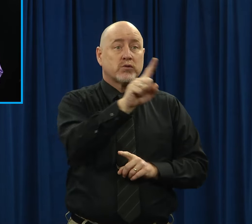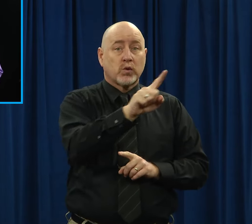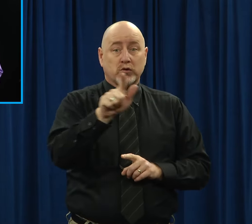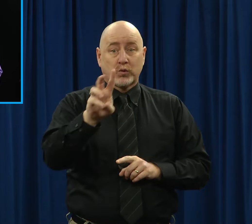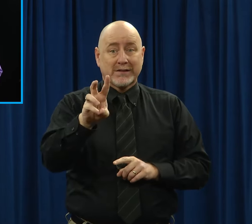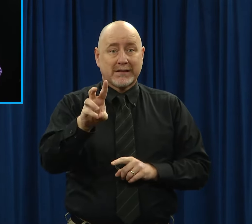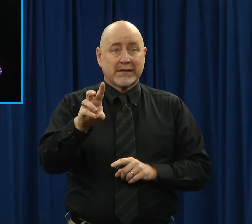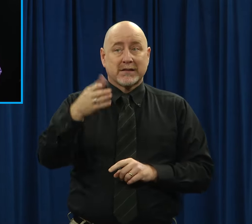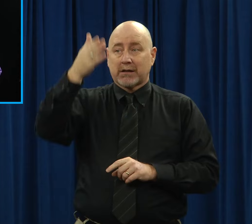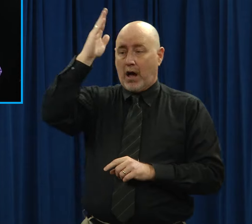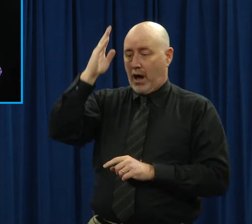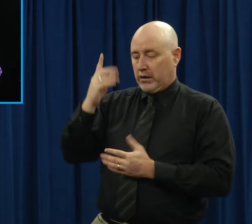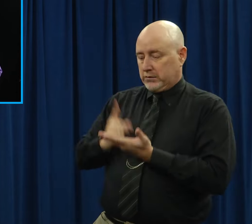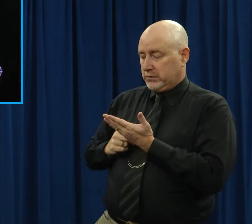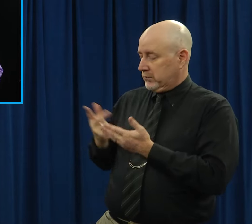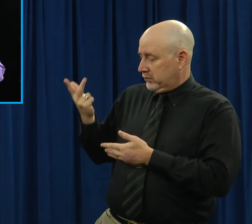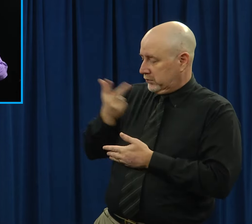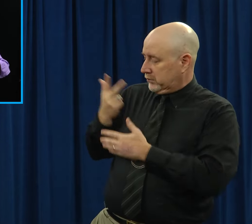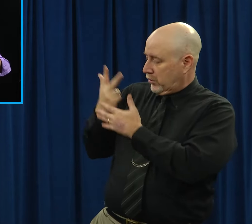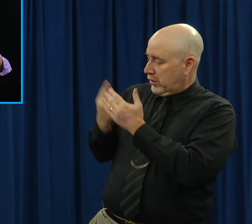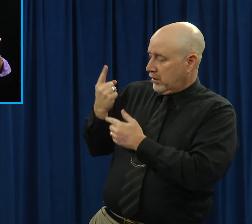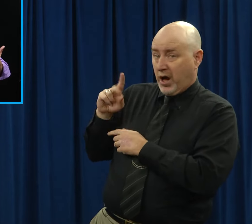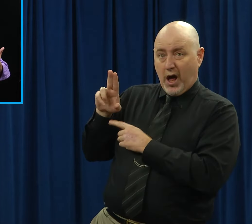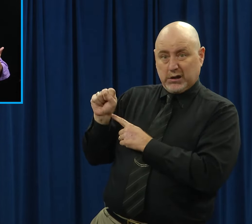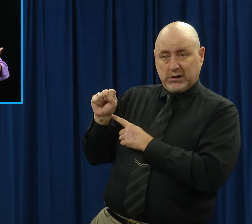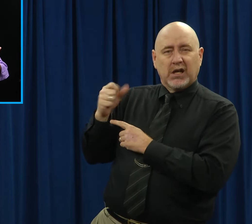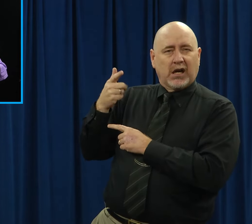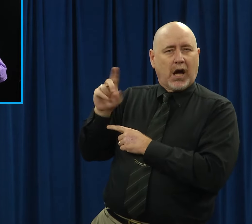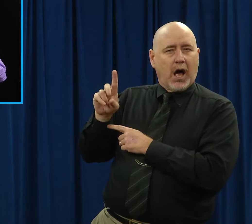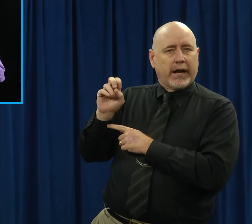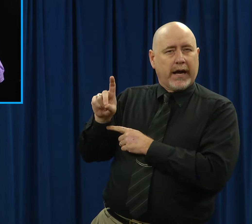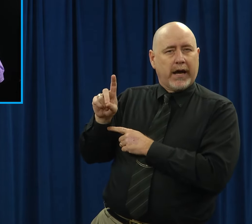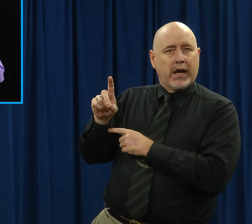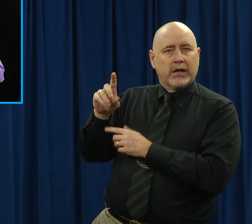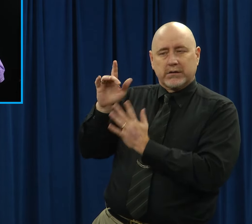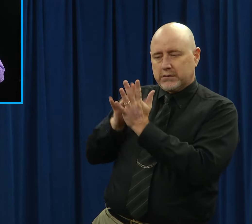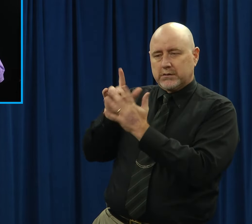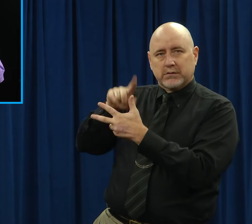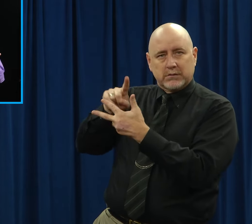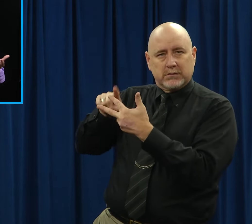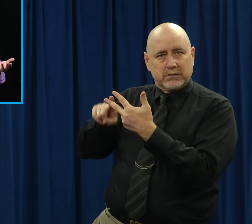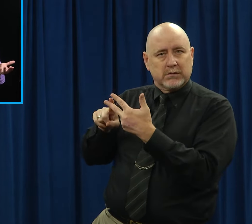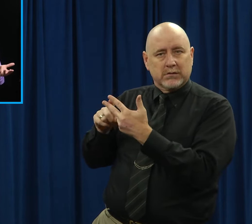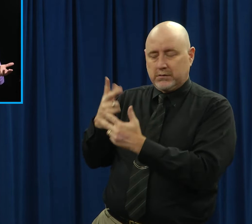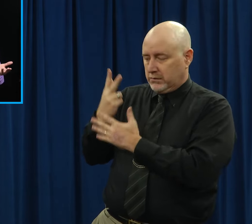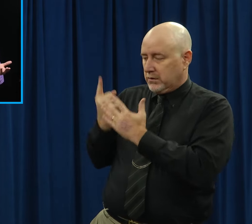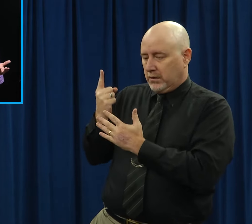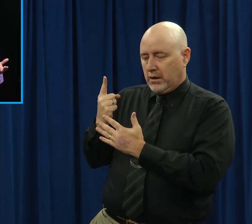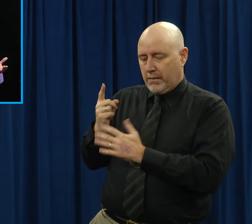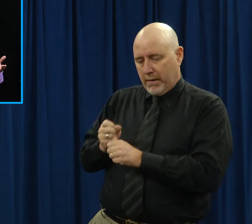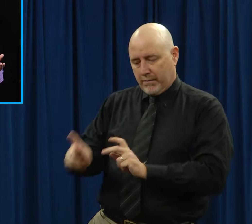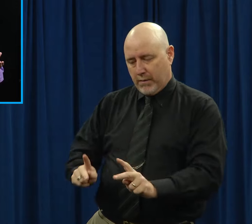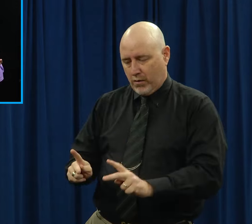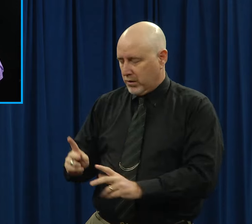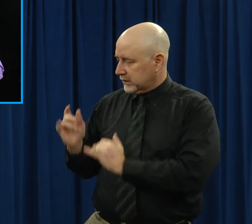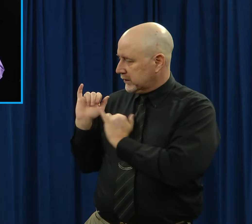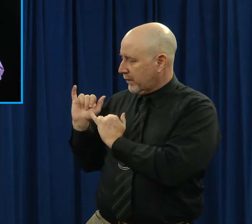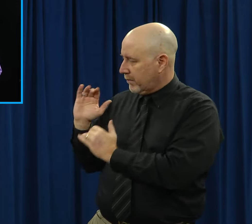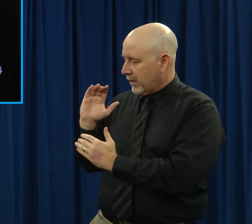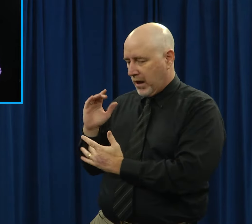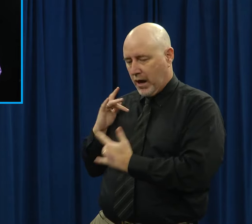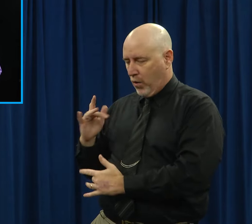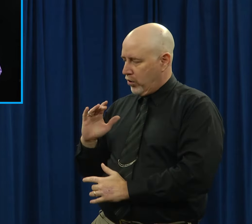verse 26, God said, let us, that is the Godhead, let us make man in our image, after